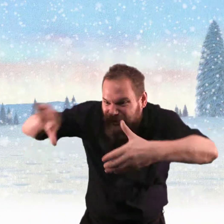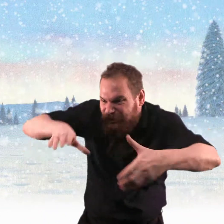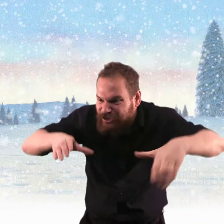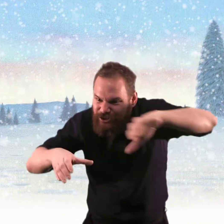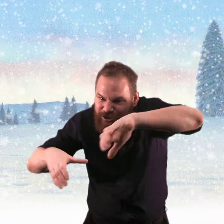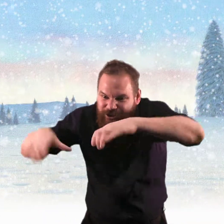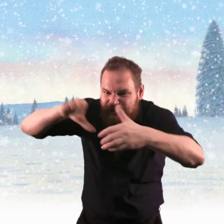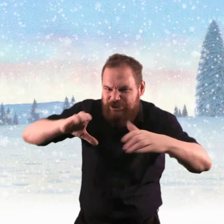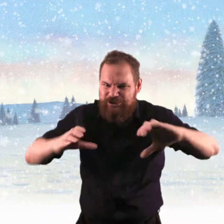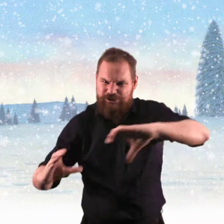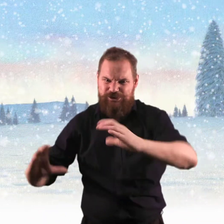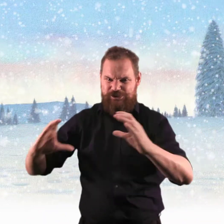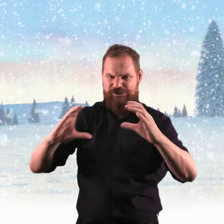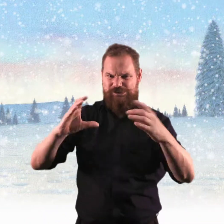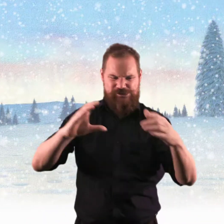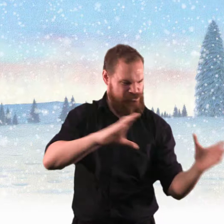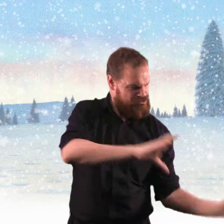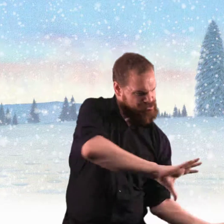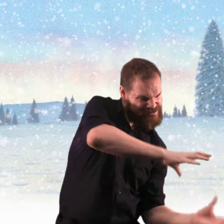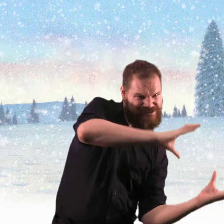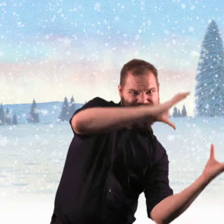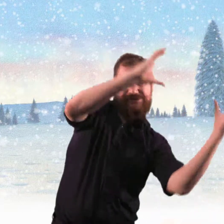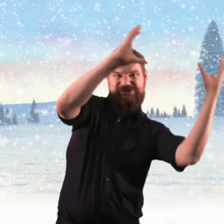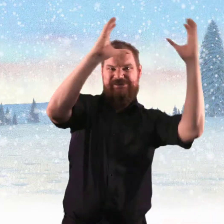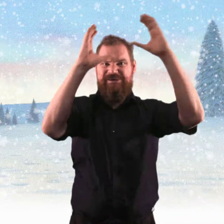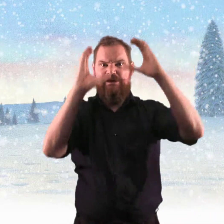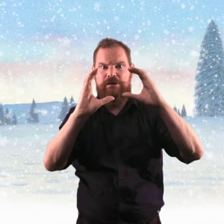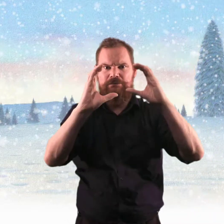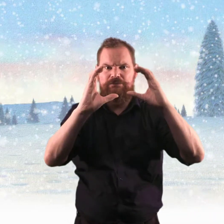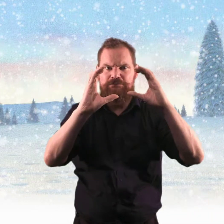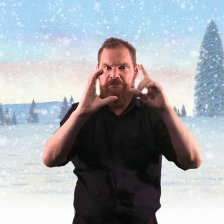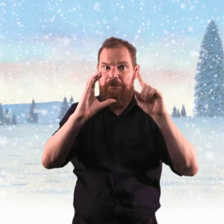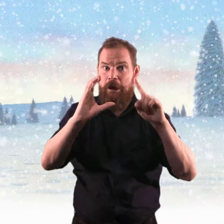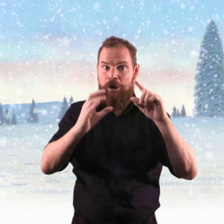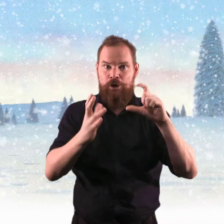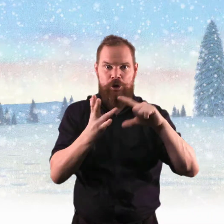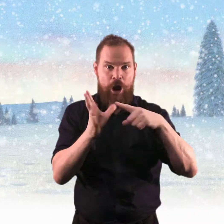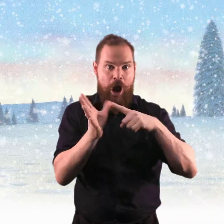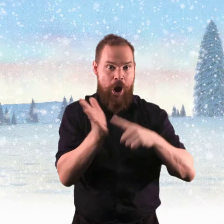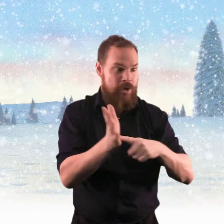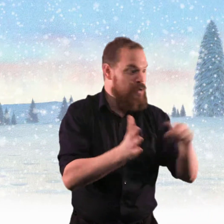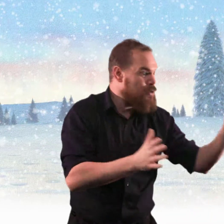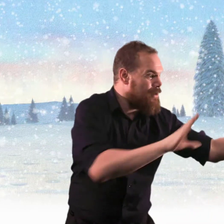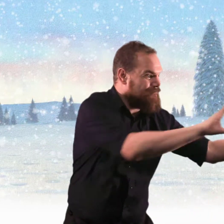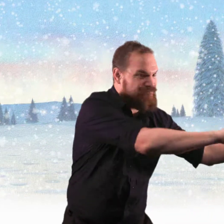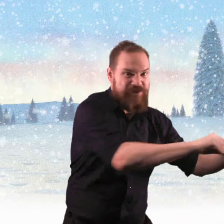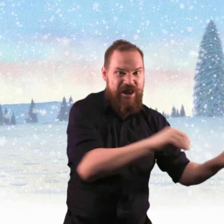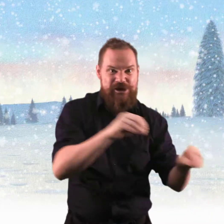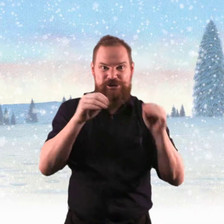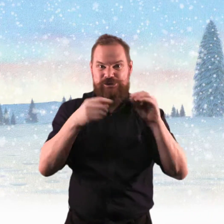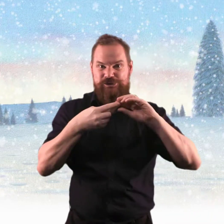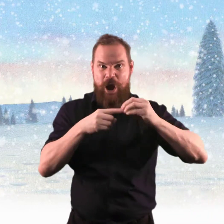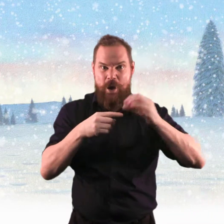Slowly, a form began to appear. He placed on the head and used coal for the